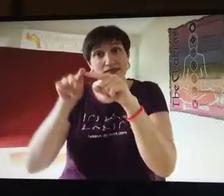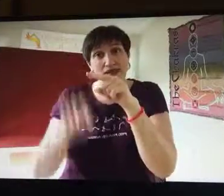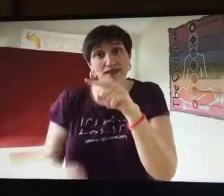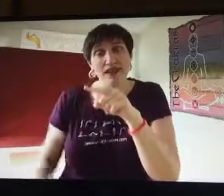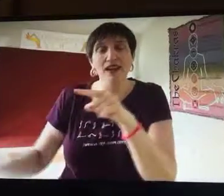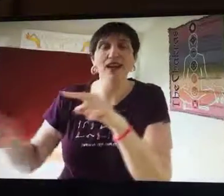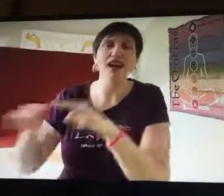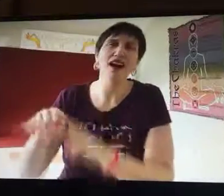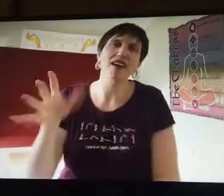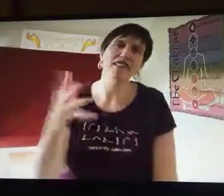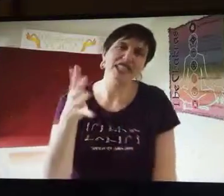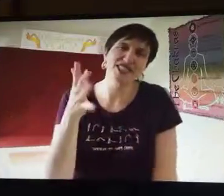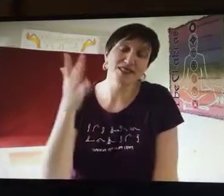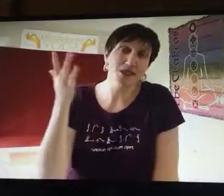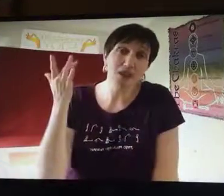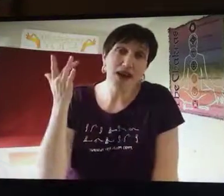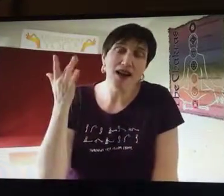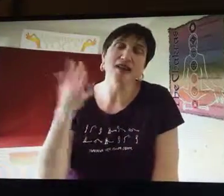and this is the constant cycle.